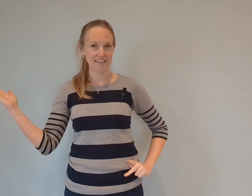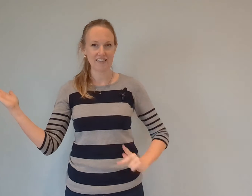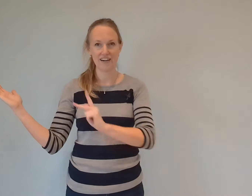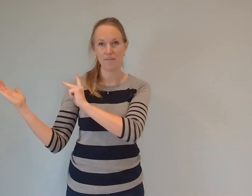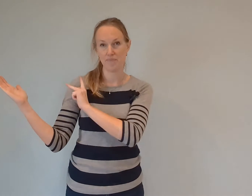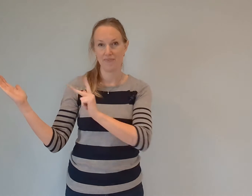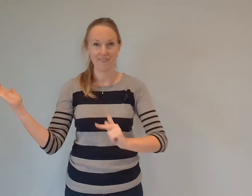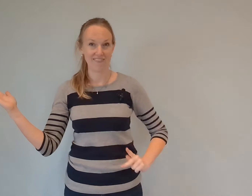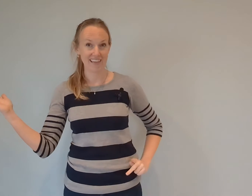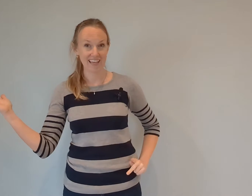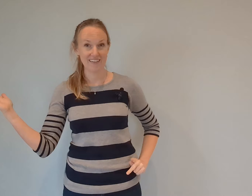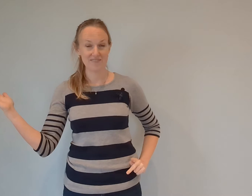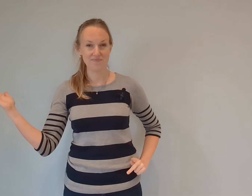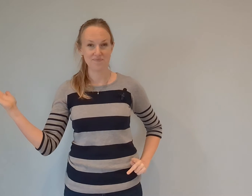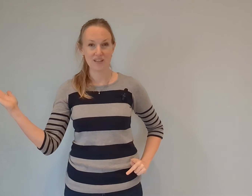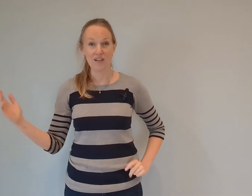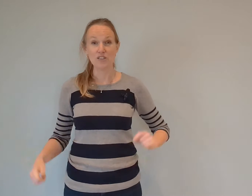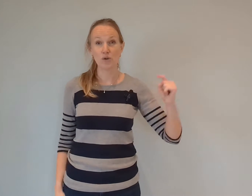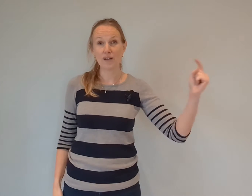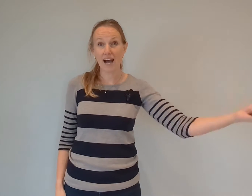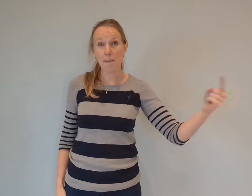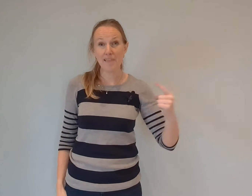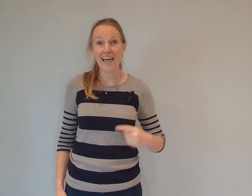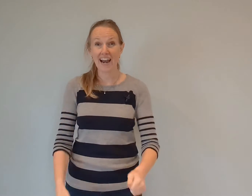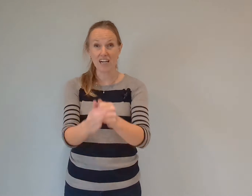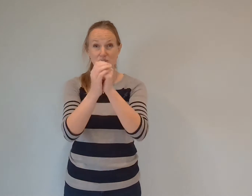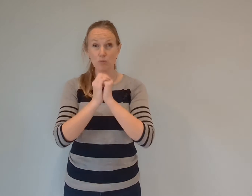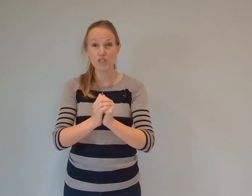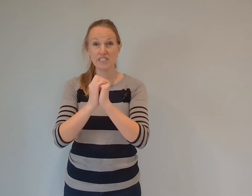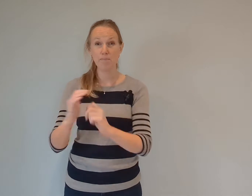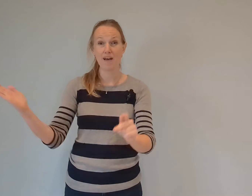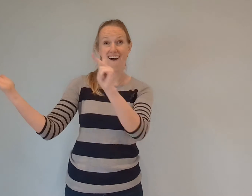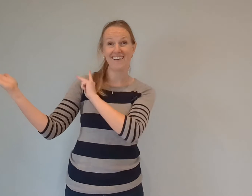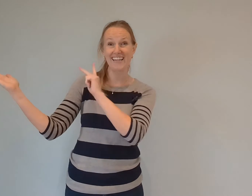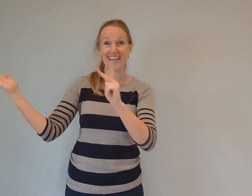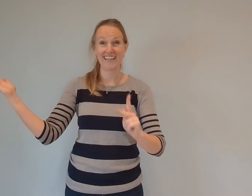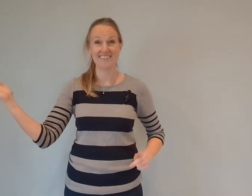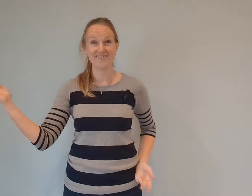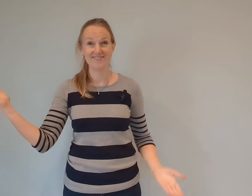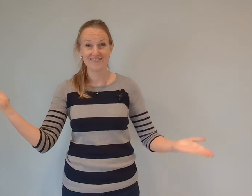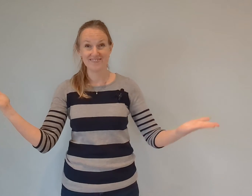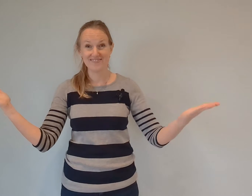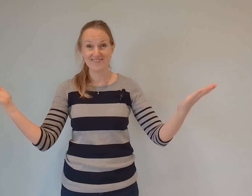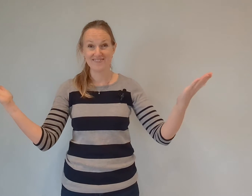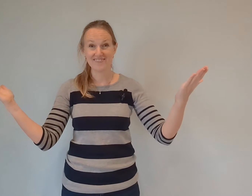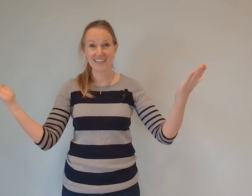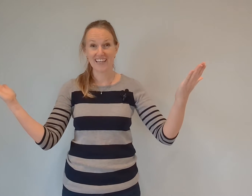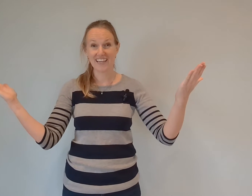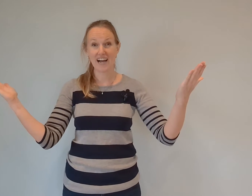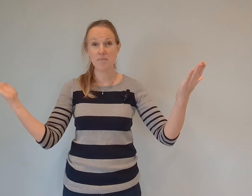to your hip. Okay? So come let us worship our King. Okay? Come